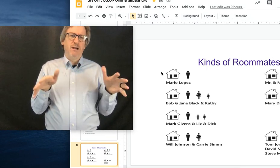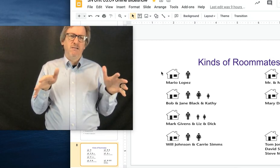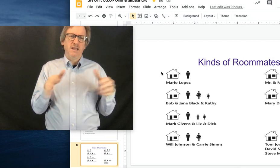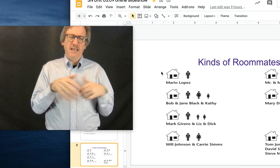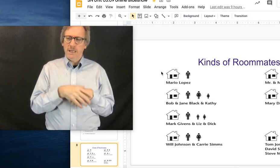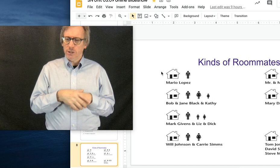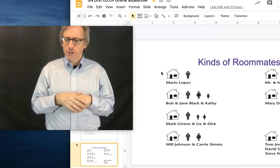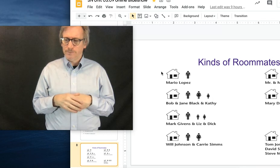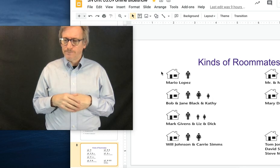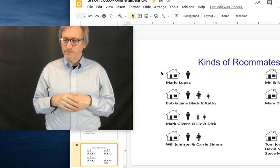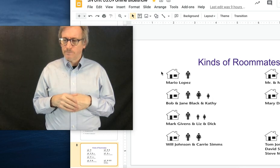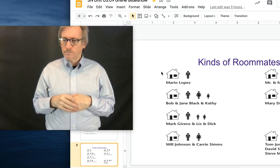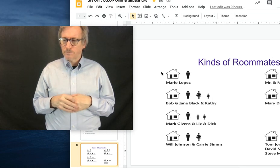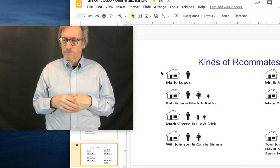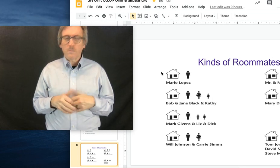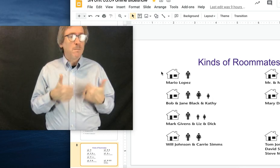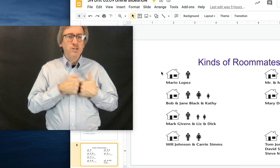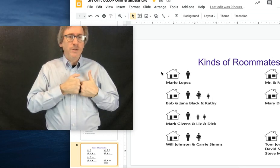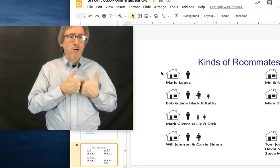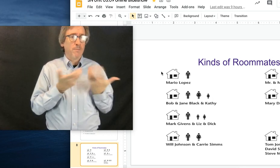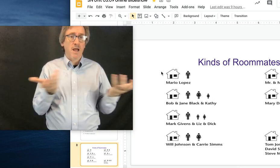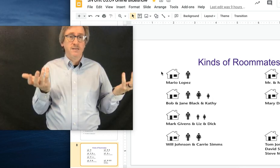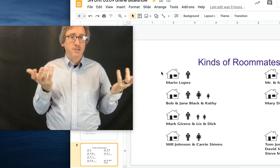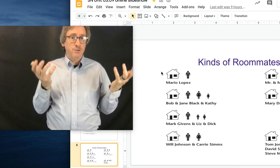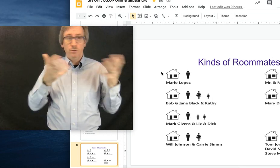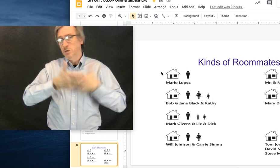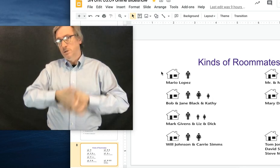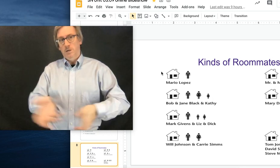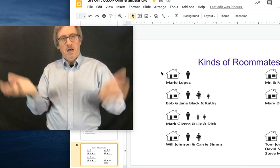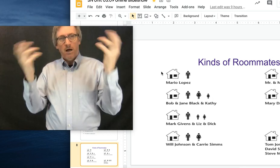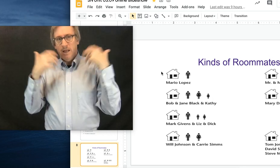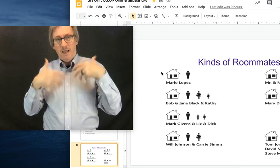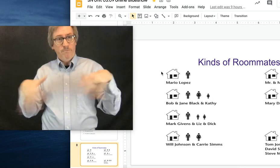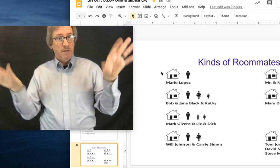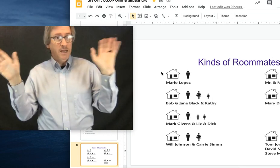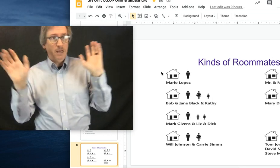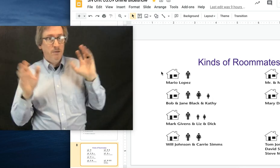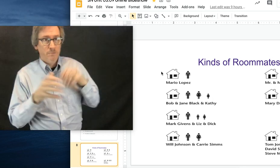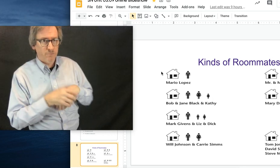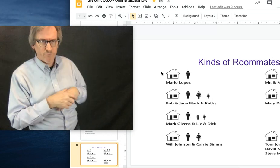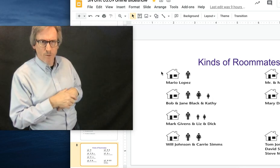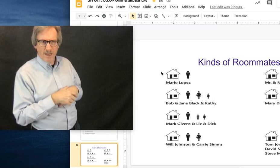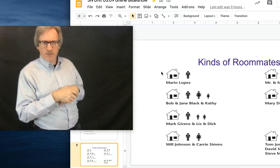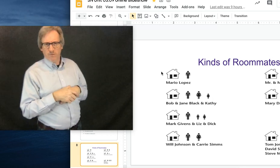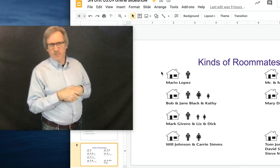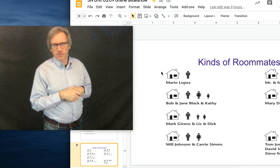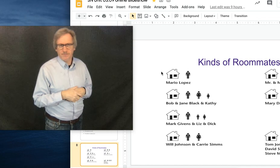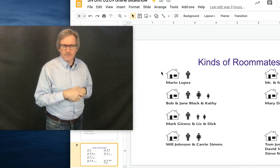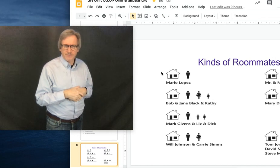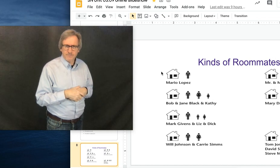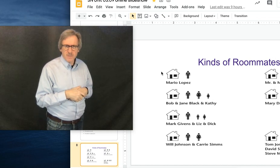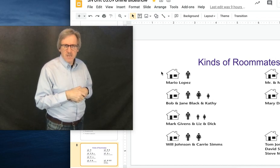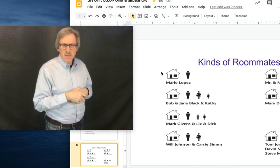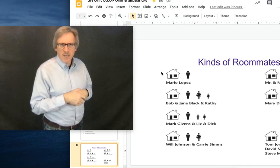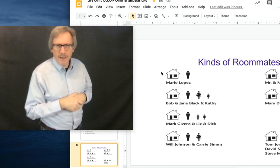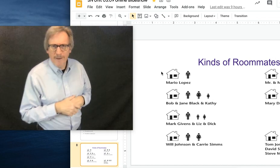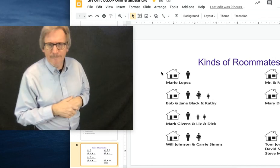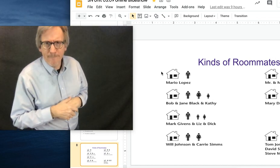of paralleling English. But sweetheart applies to any romantic relationship.